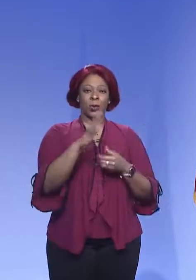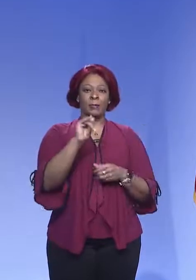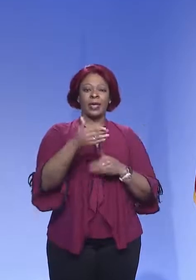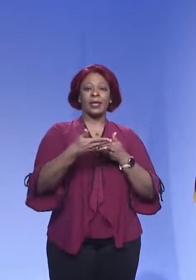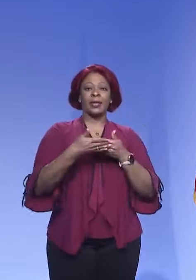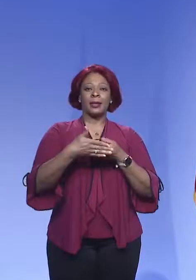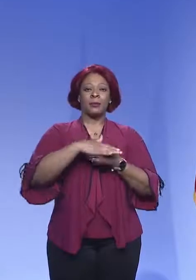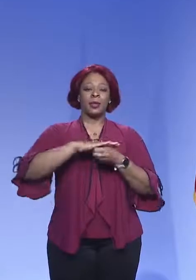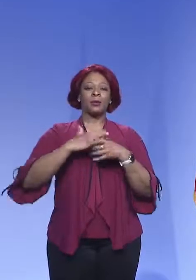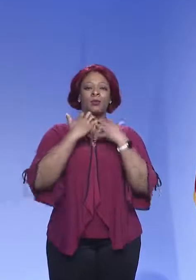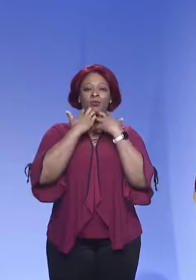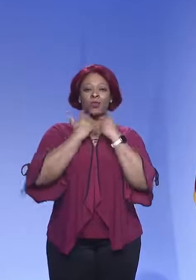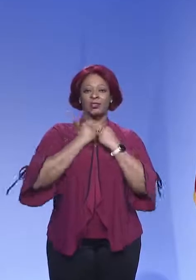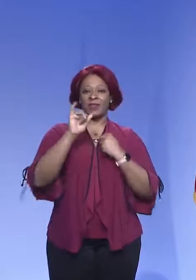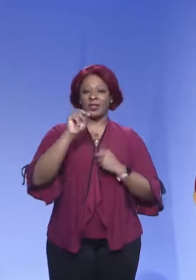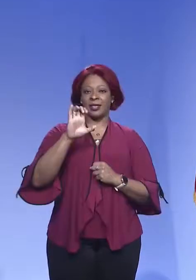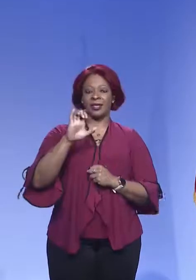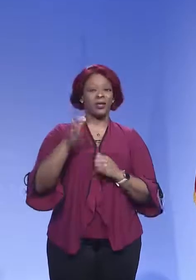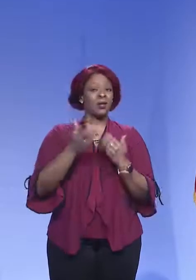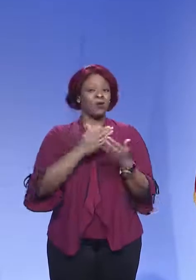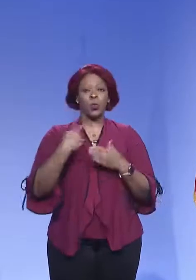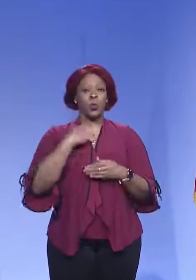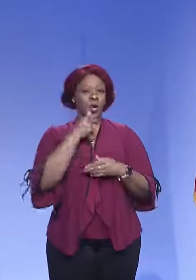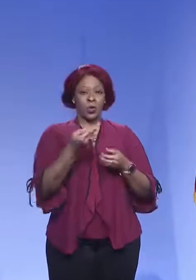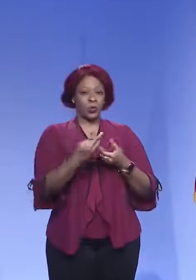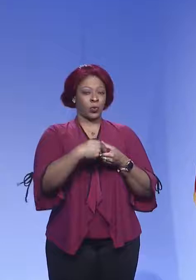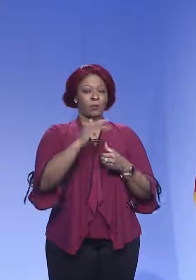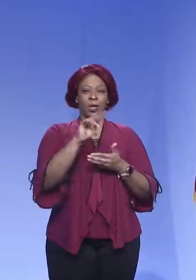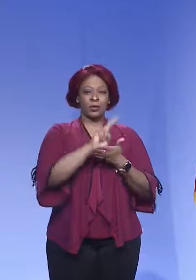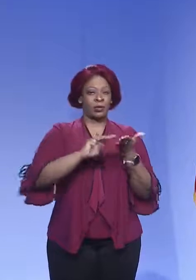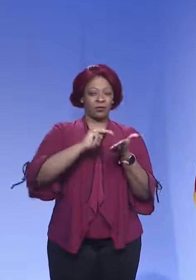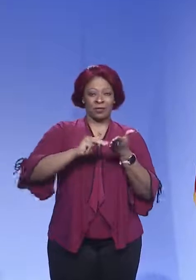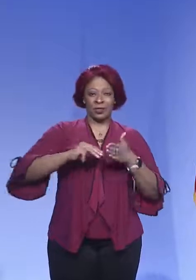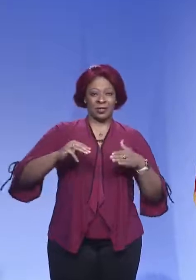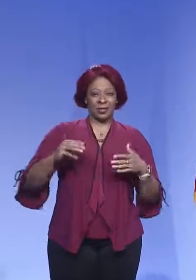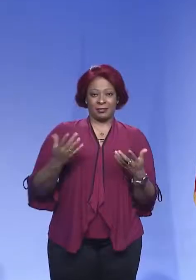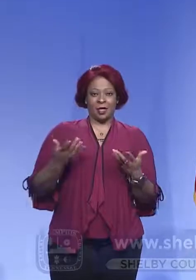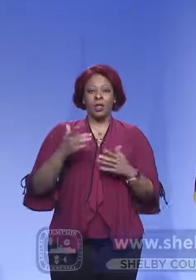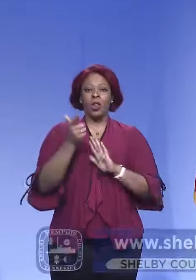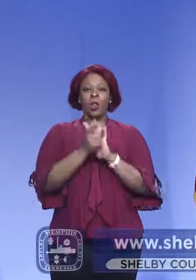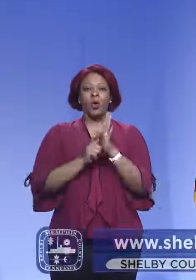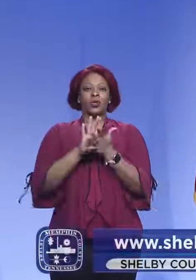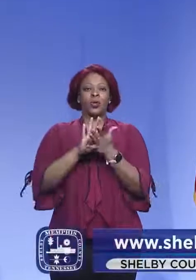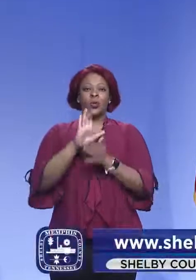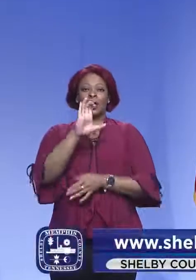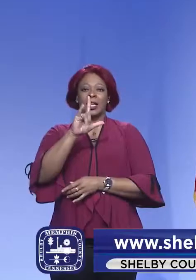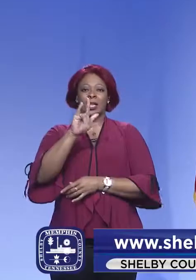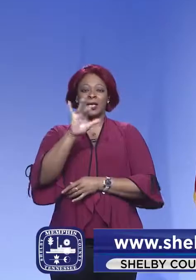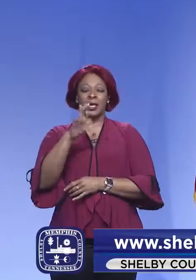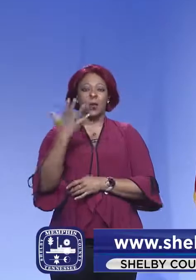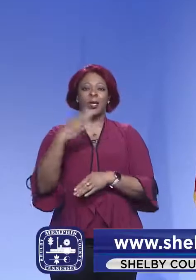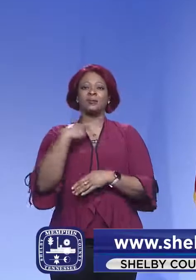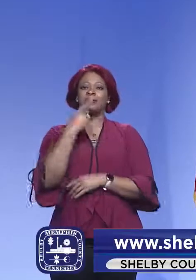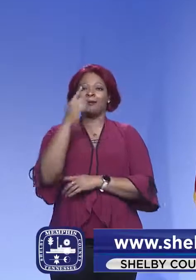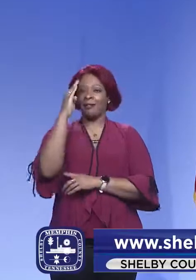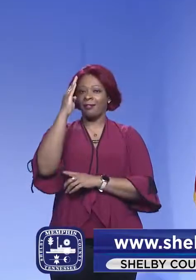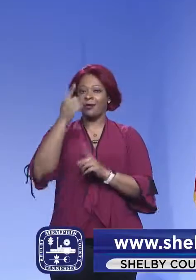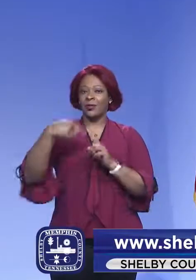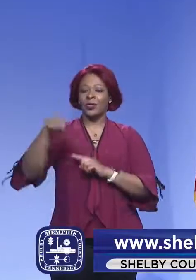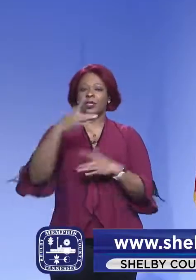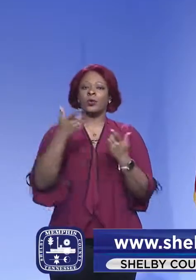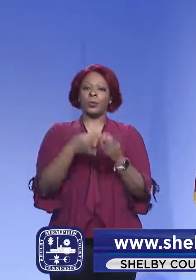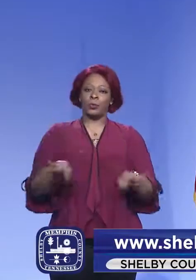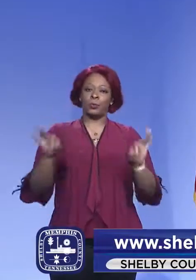Neighborhood Preservation, Inc., and although we're not joined by the University of Memphis Law School Clinic, we do want to give them a shout out because they've been an